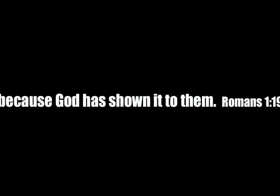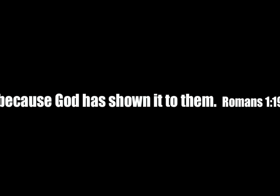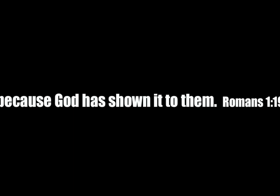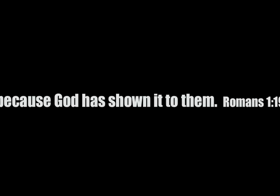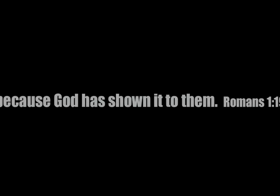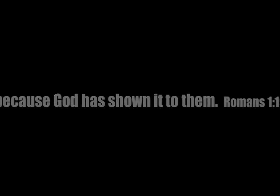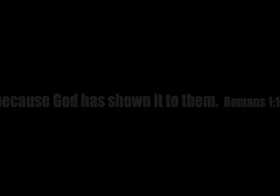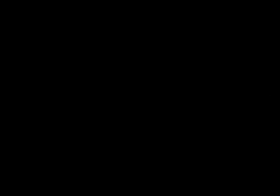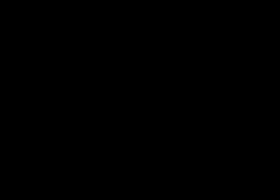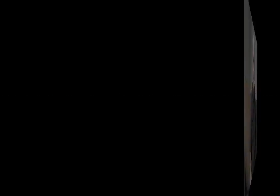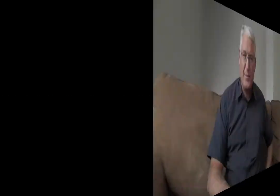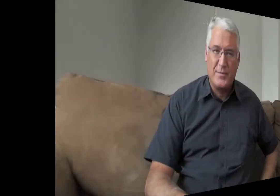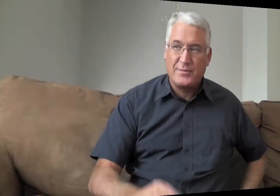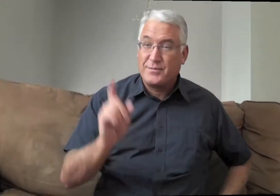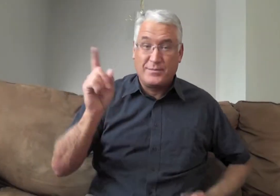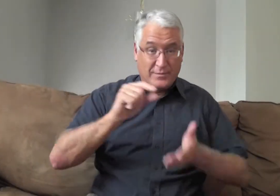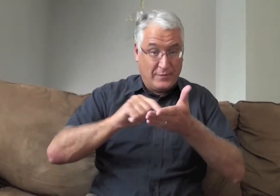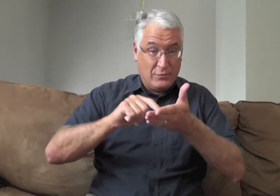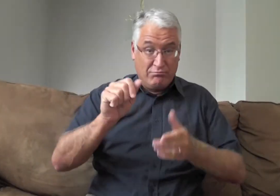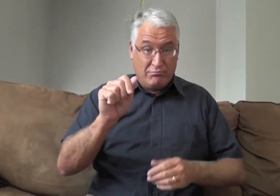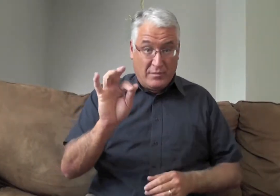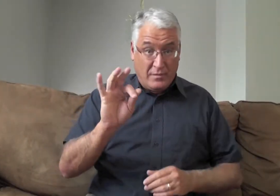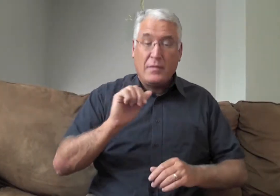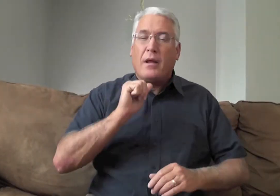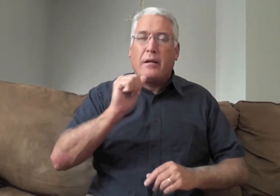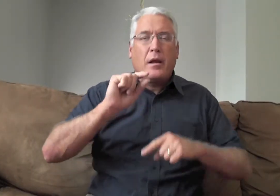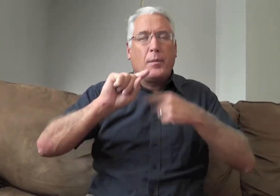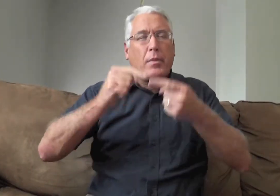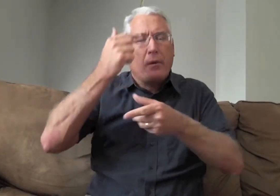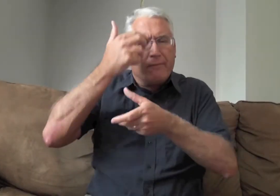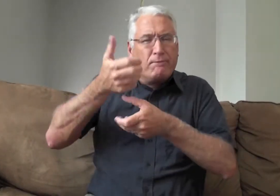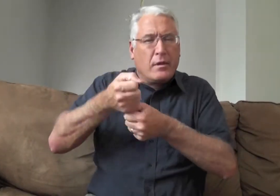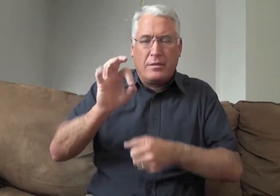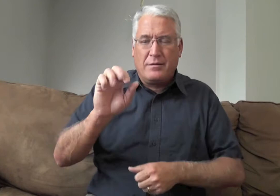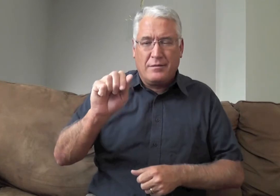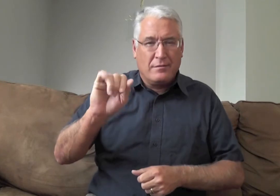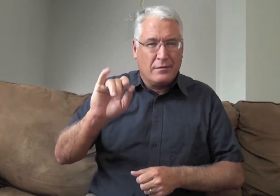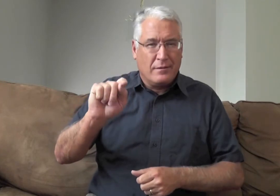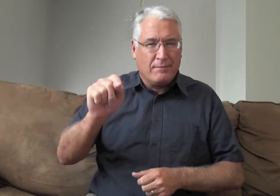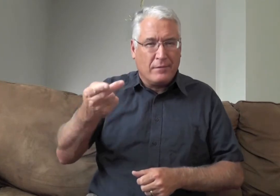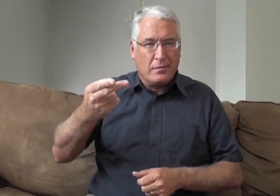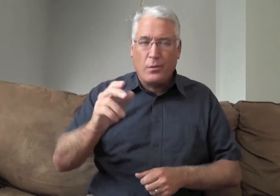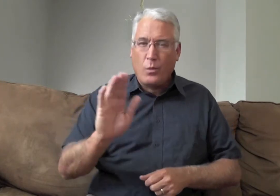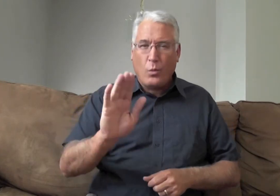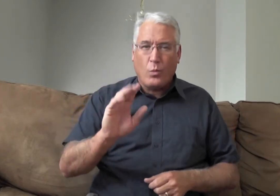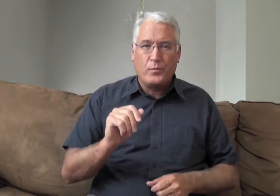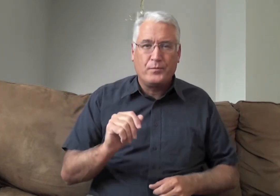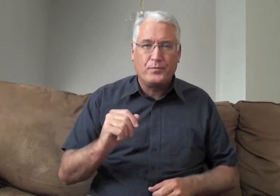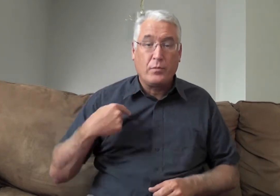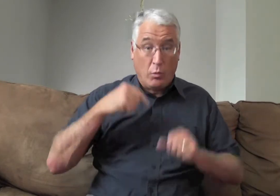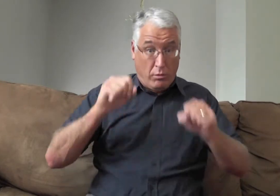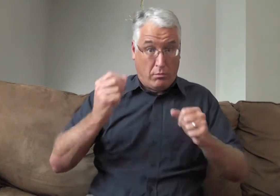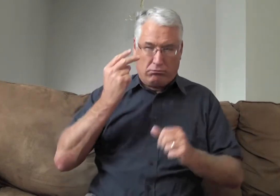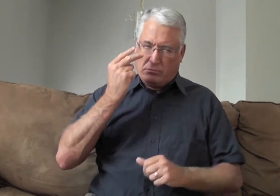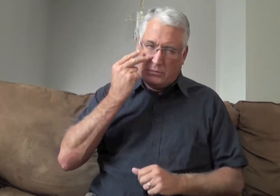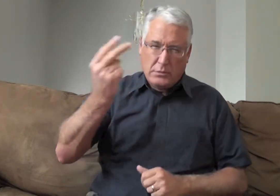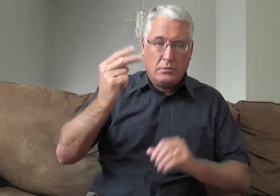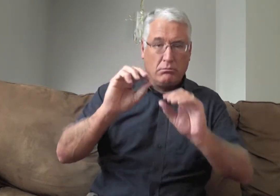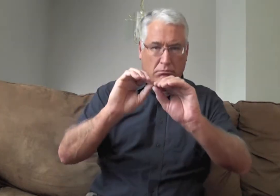them. This verse is not about faith, no. It is about